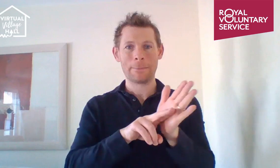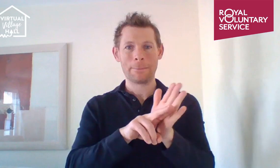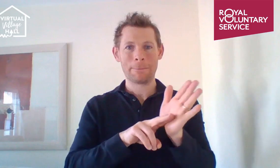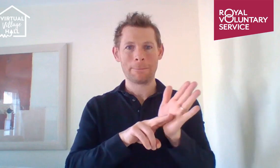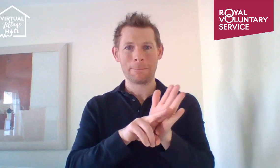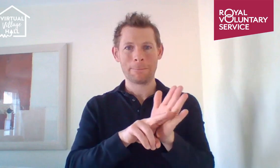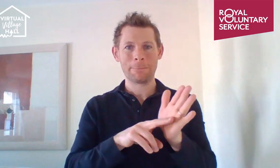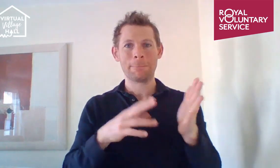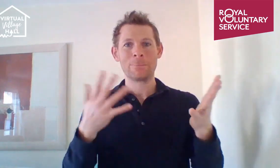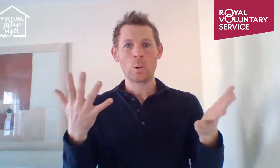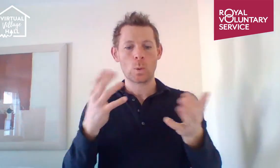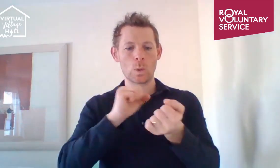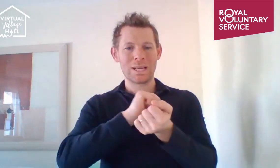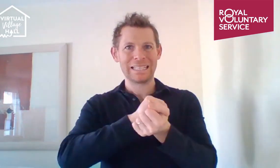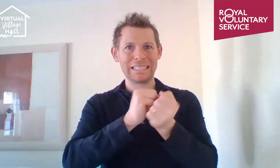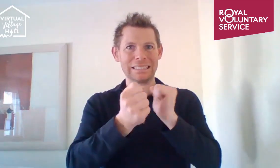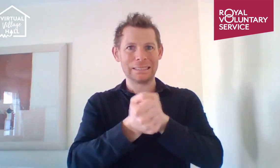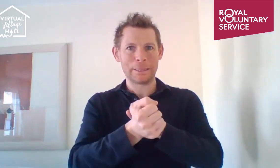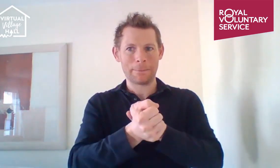was exam or exam.